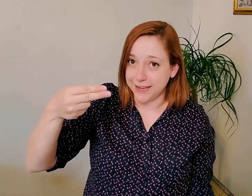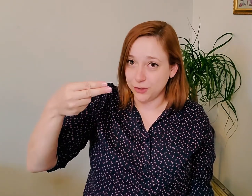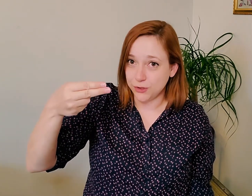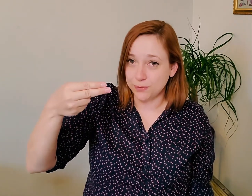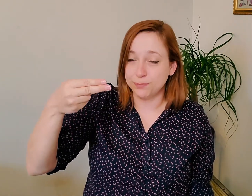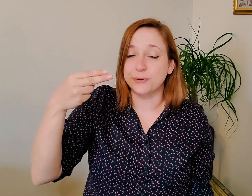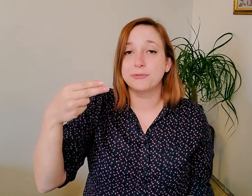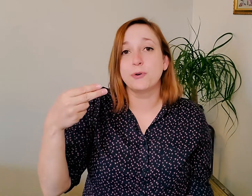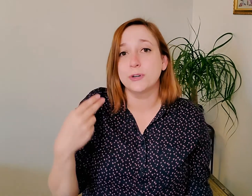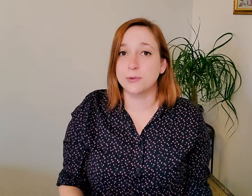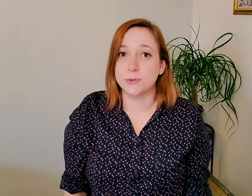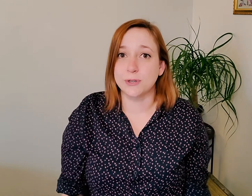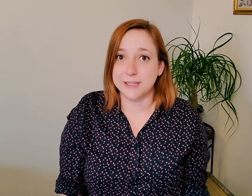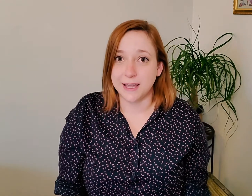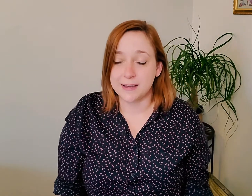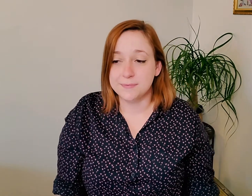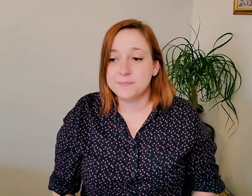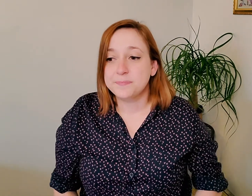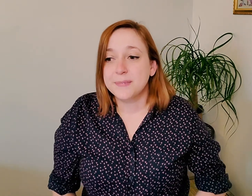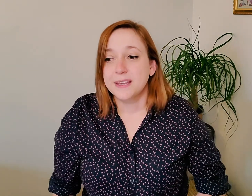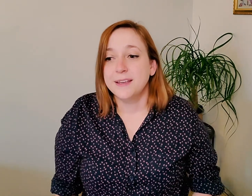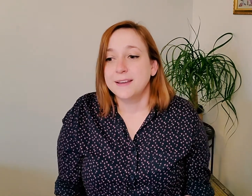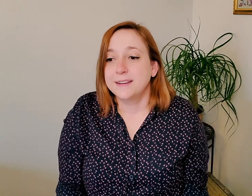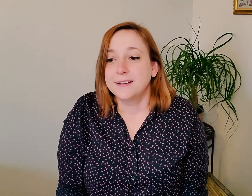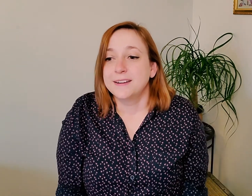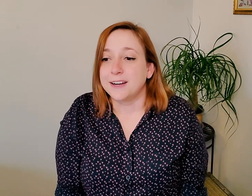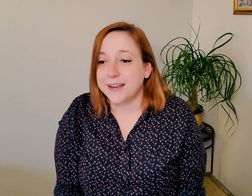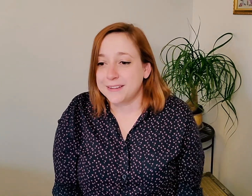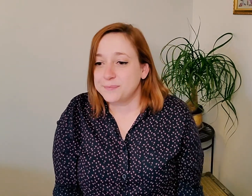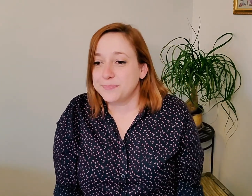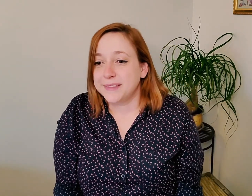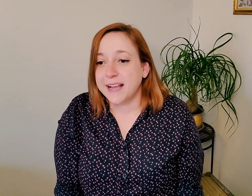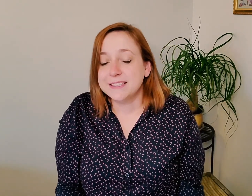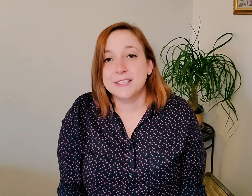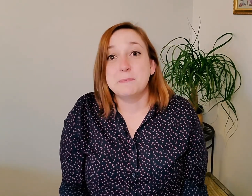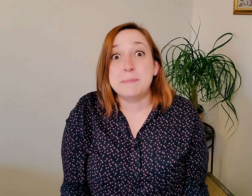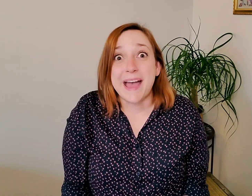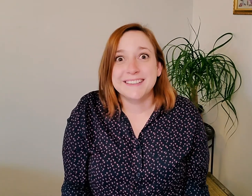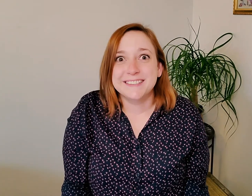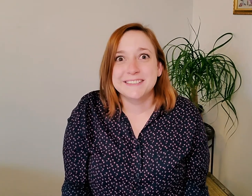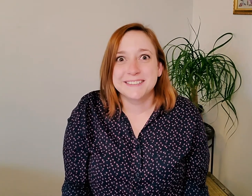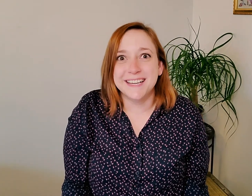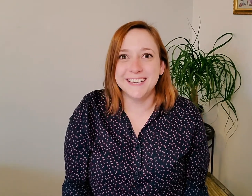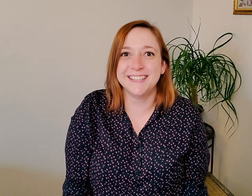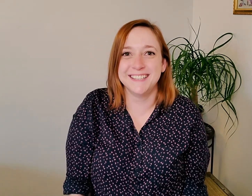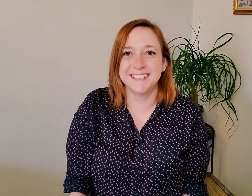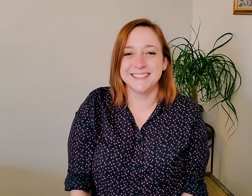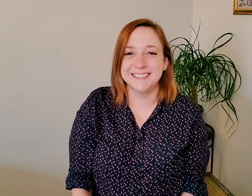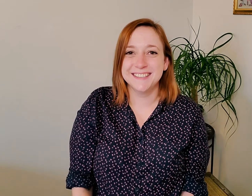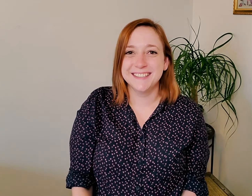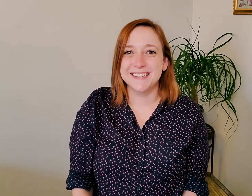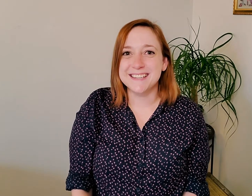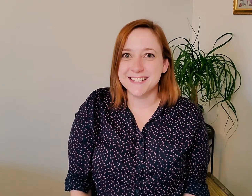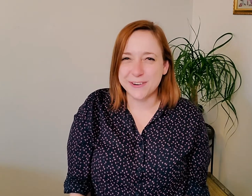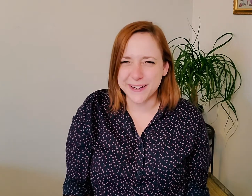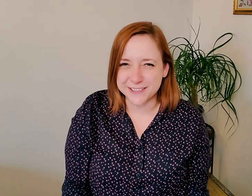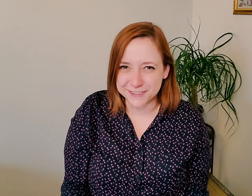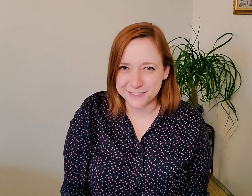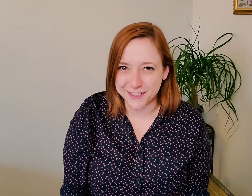M-O-T-H before you shorten that. All right, next, bat. This isn't quite a farm animal,